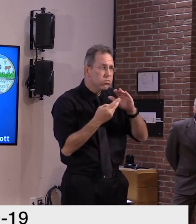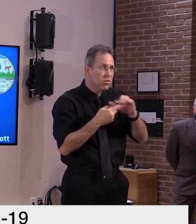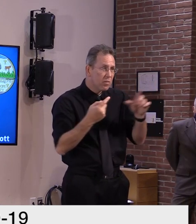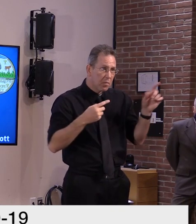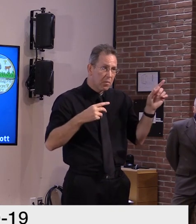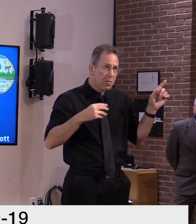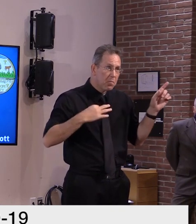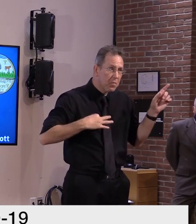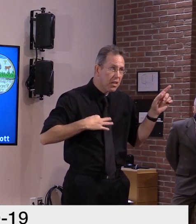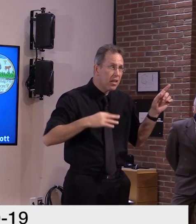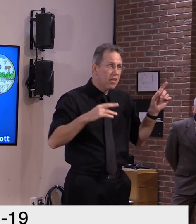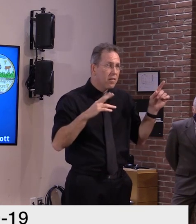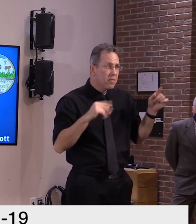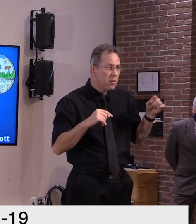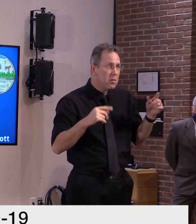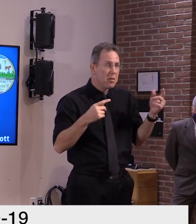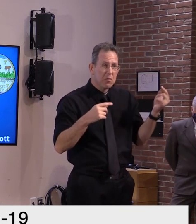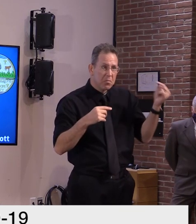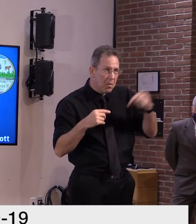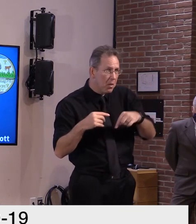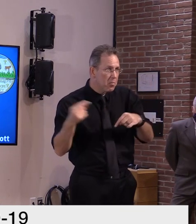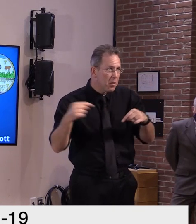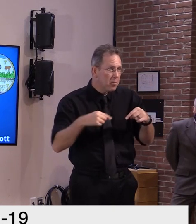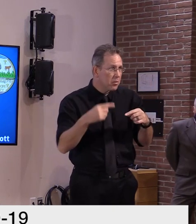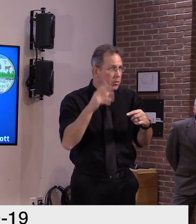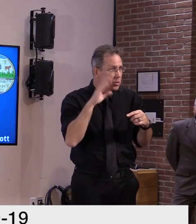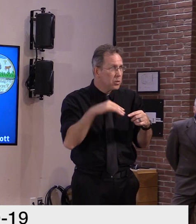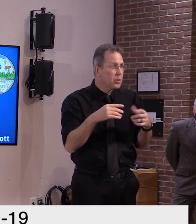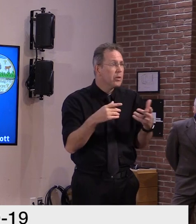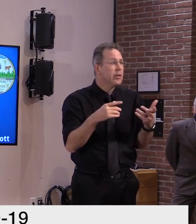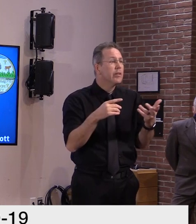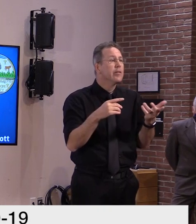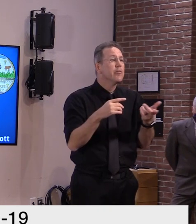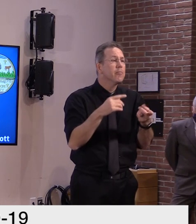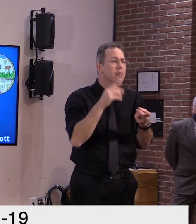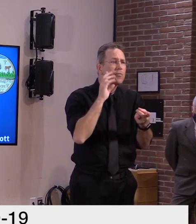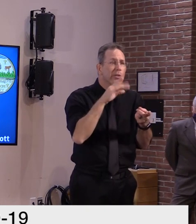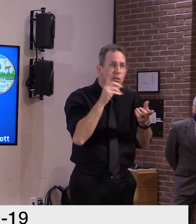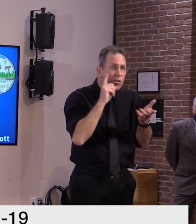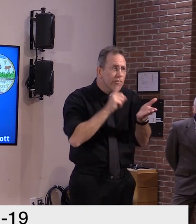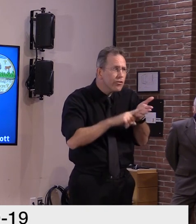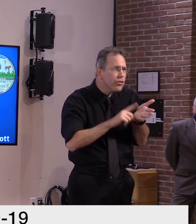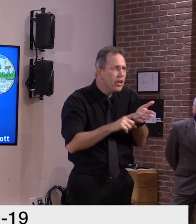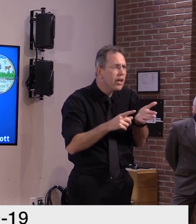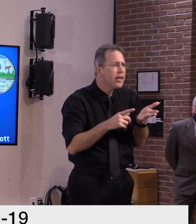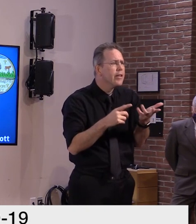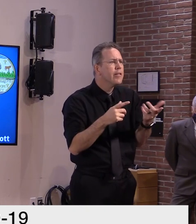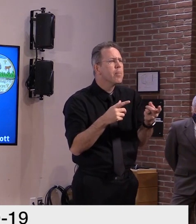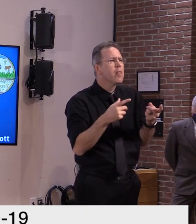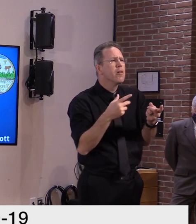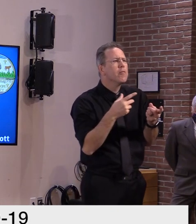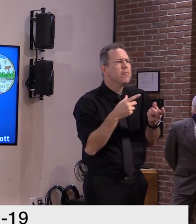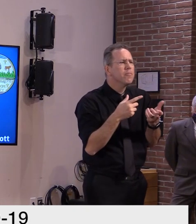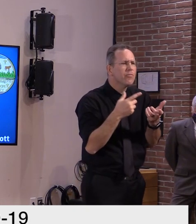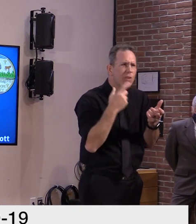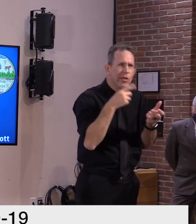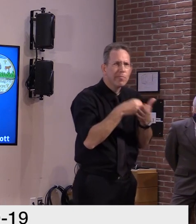and almost $400 million in taxes in Vermont. And I'm wondering, you know, really, I guess this is for Ted,